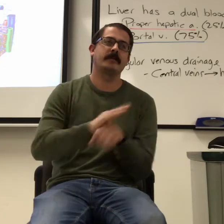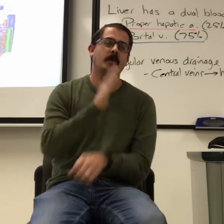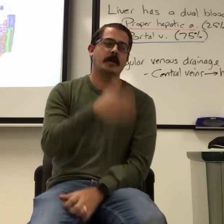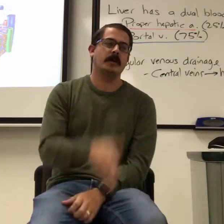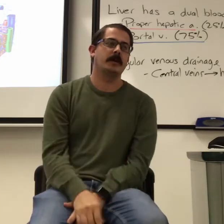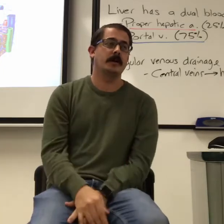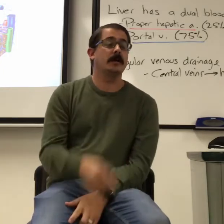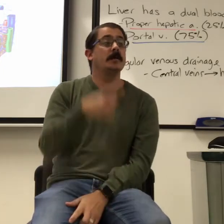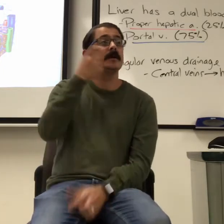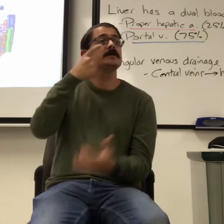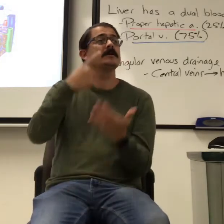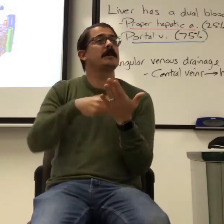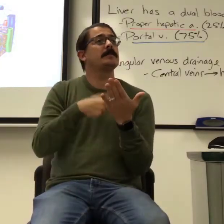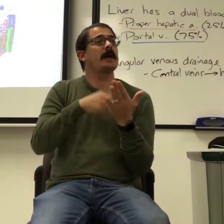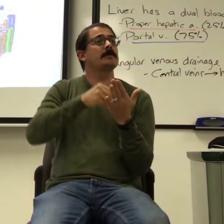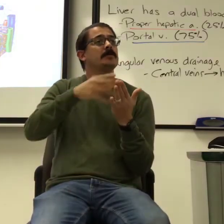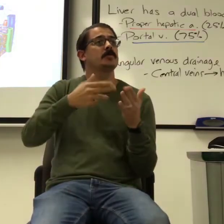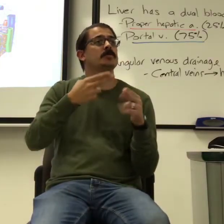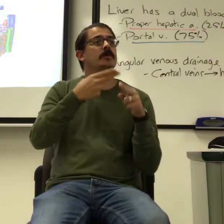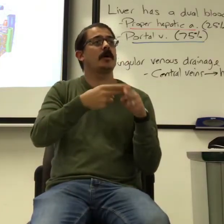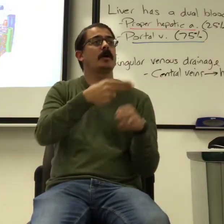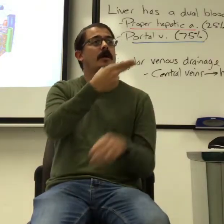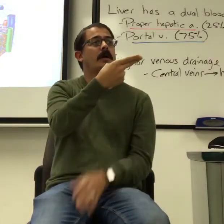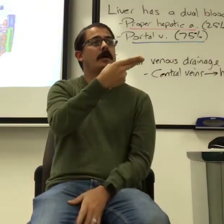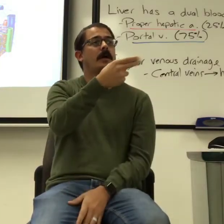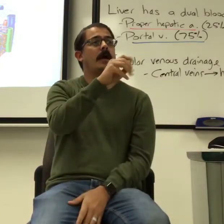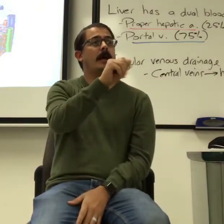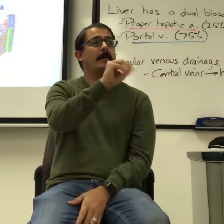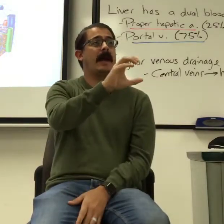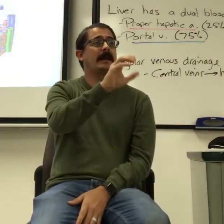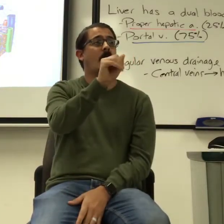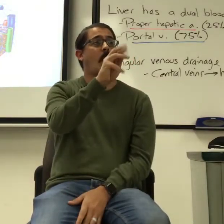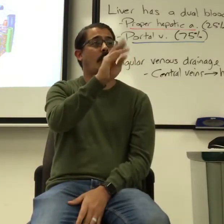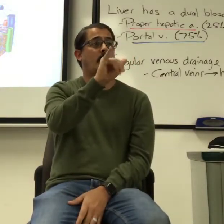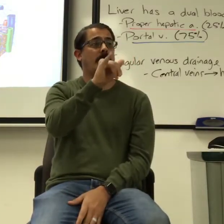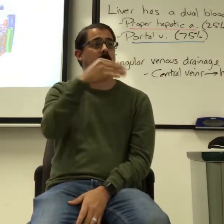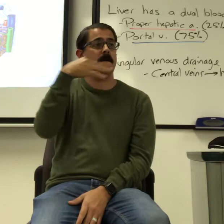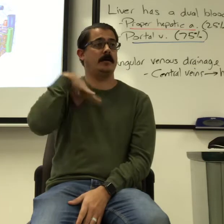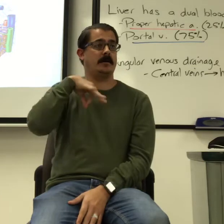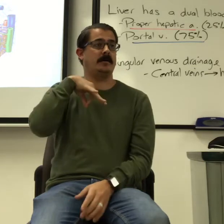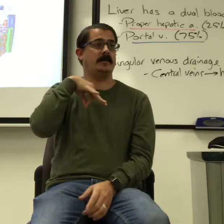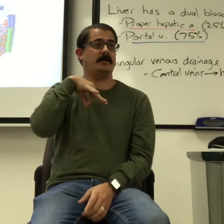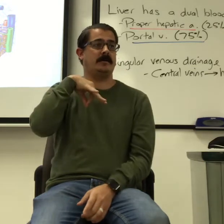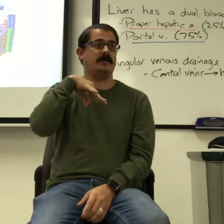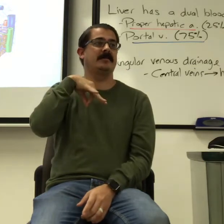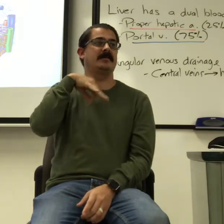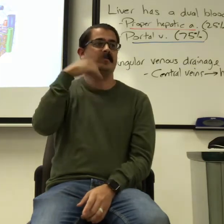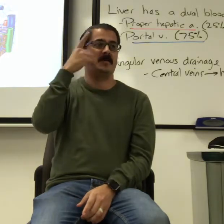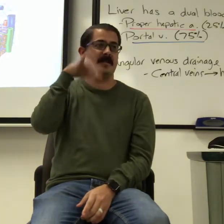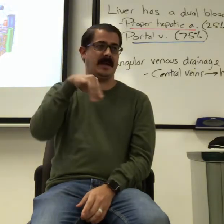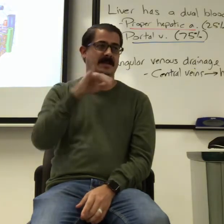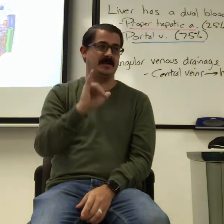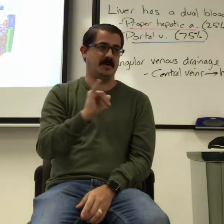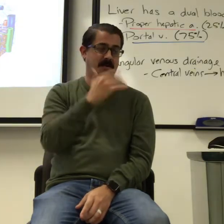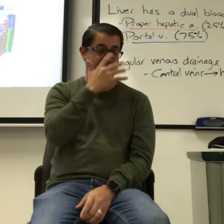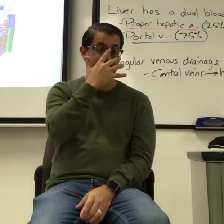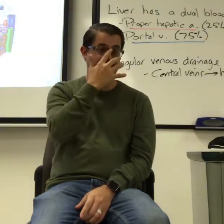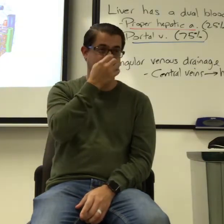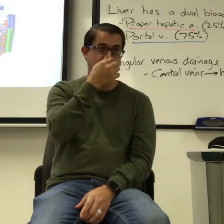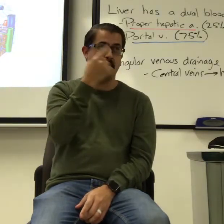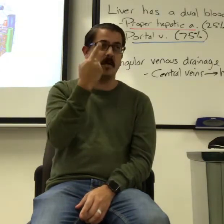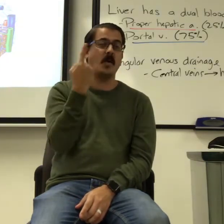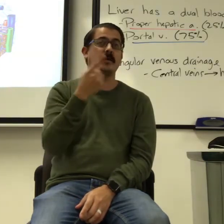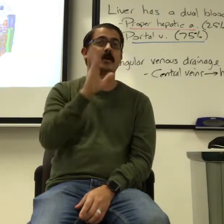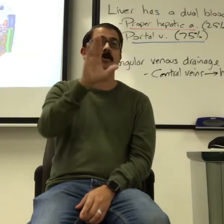Because sometimes students call it hepatic artery, and I give credit for that too. You don't have to put proper. Only in your atlas, I see they